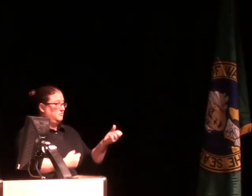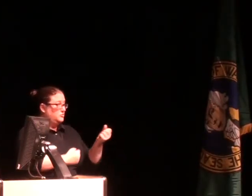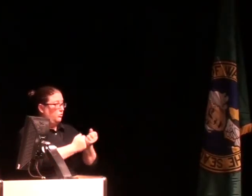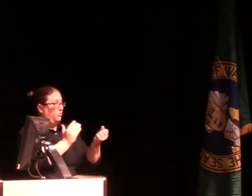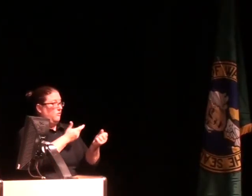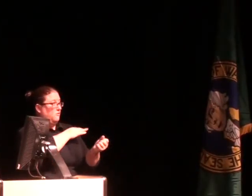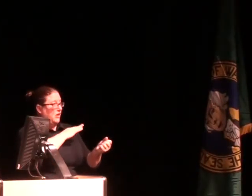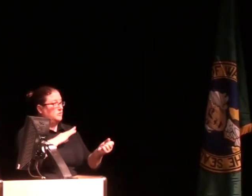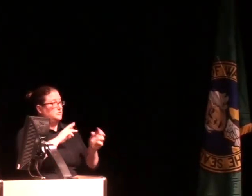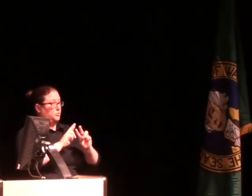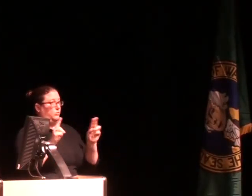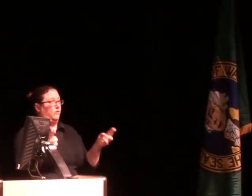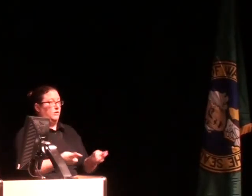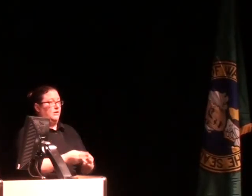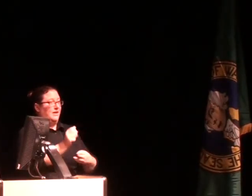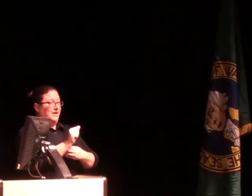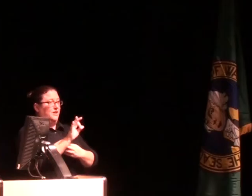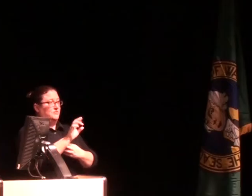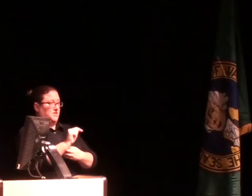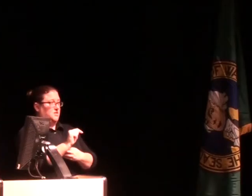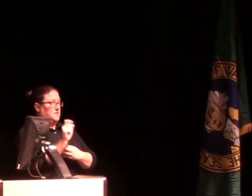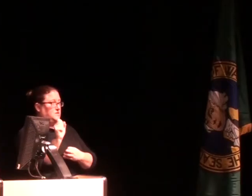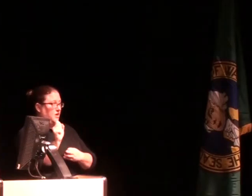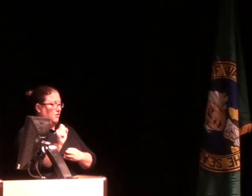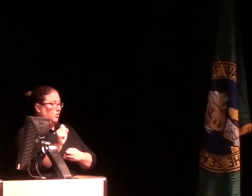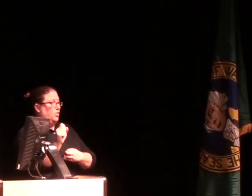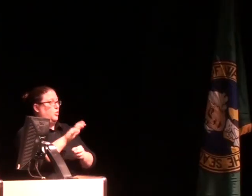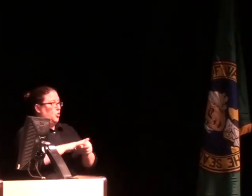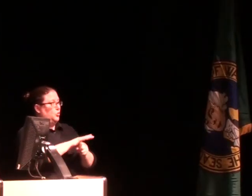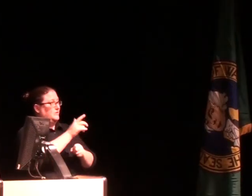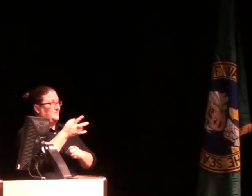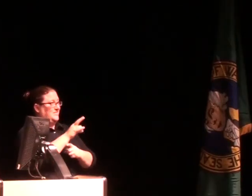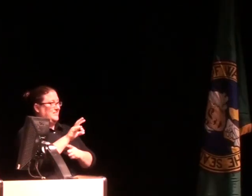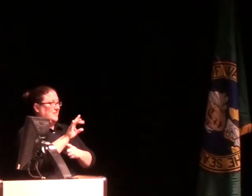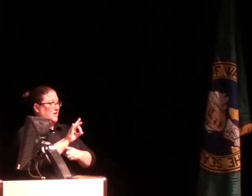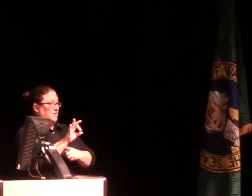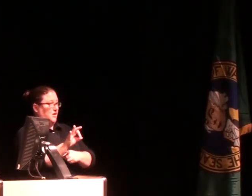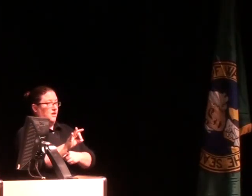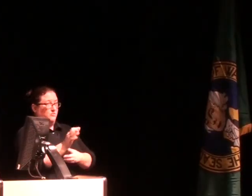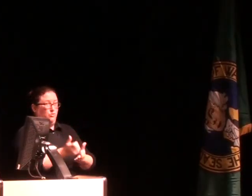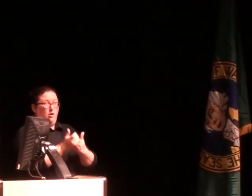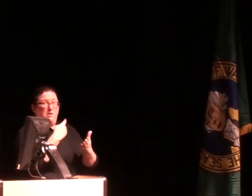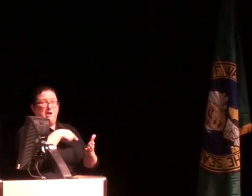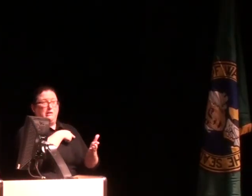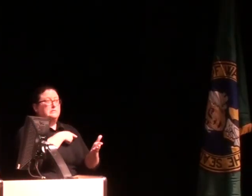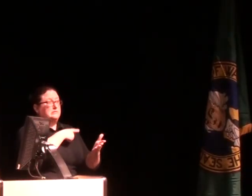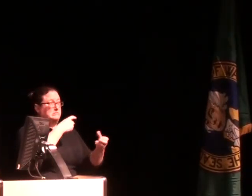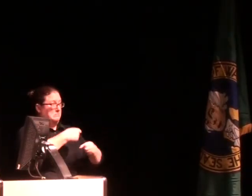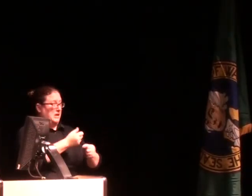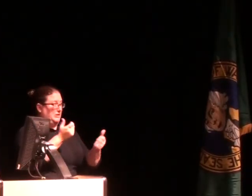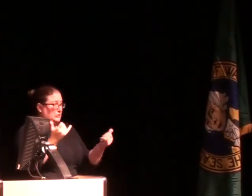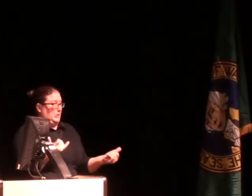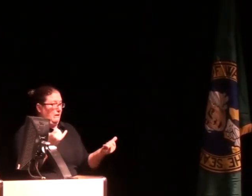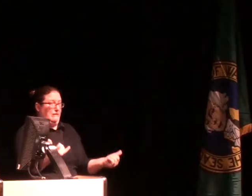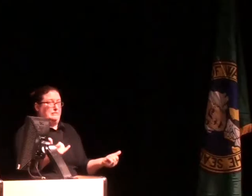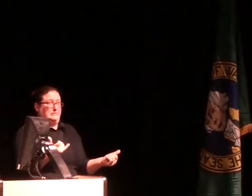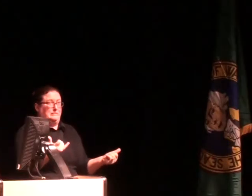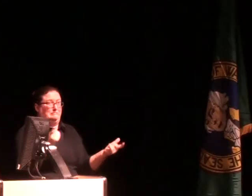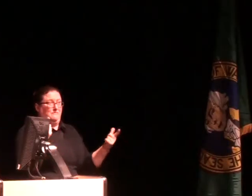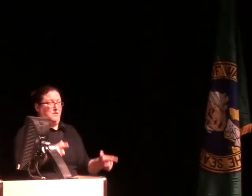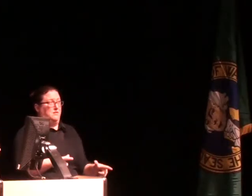faculty union, our AFT Seattle Local 1789, for helping us make today's effort possible